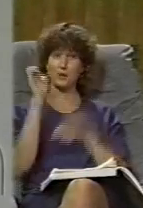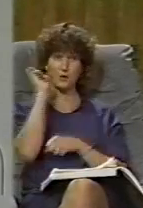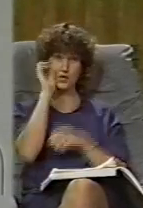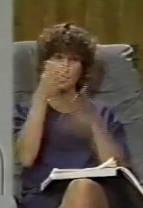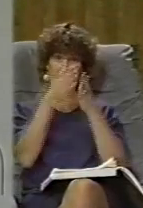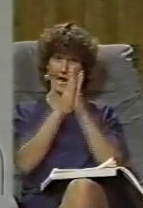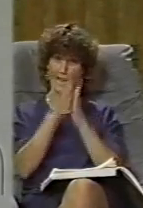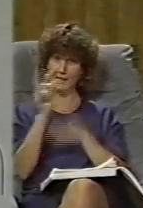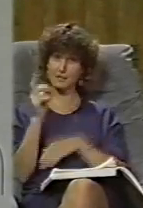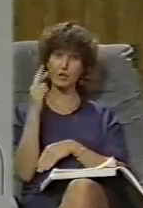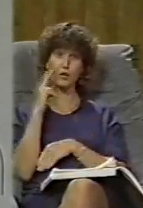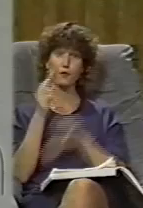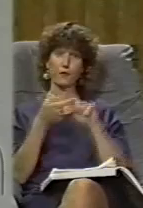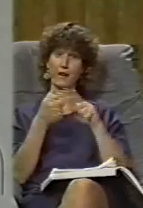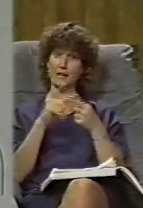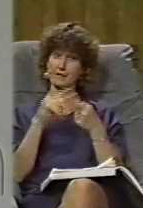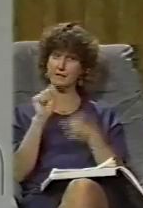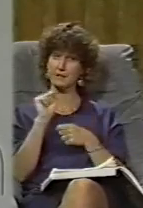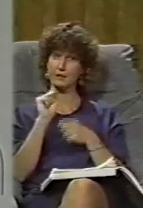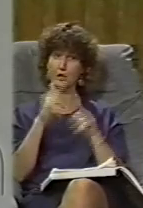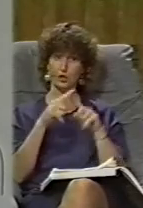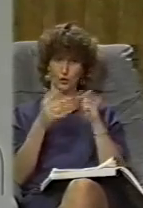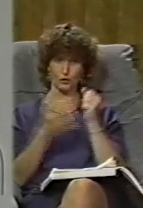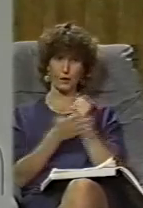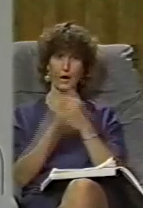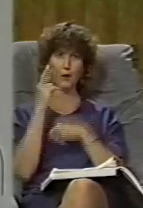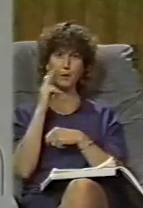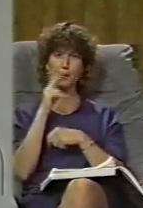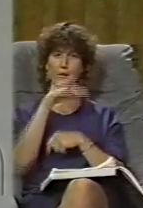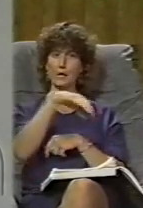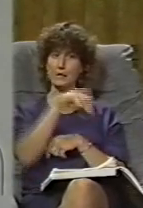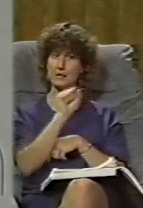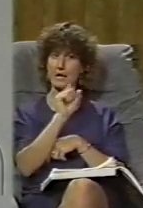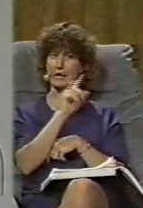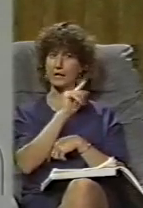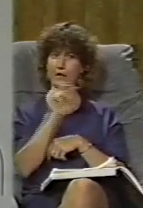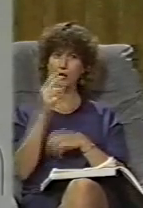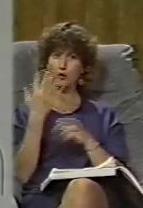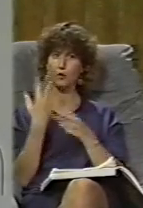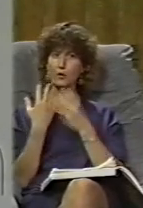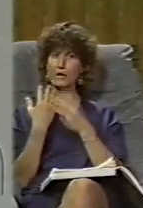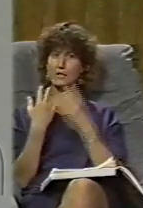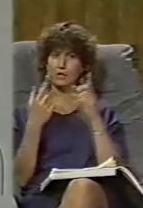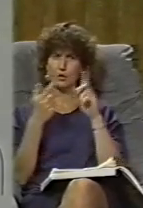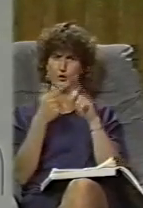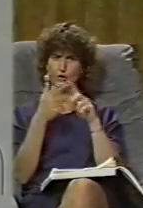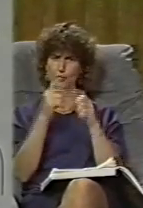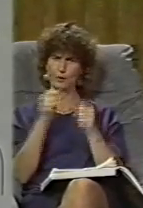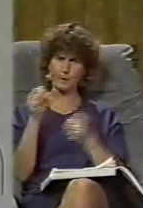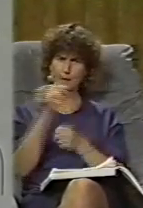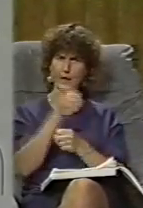So she asked her friends to help her take the wheat to the